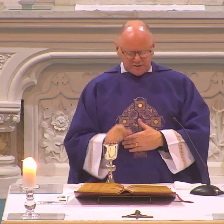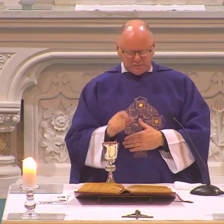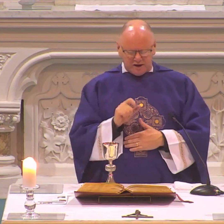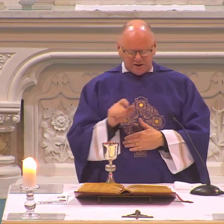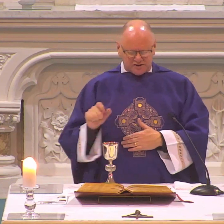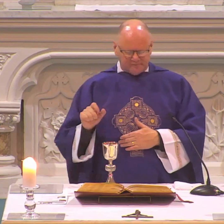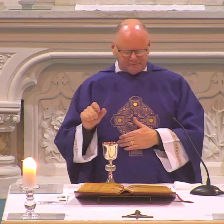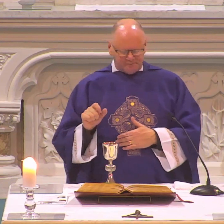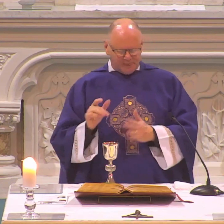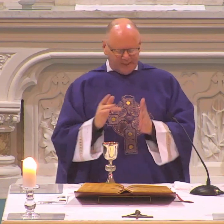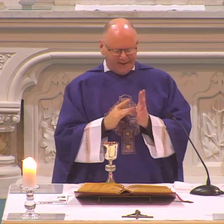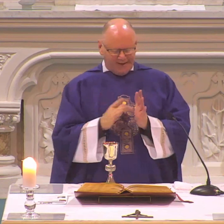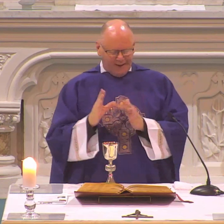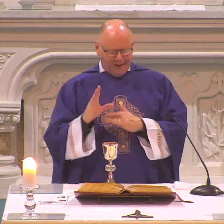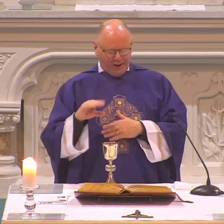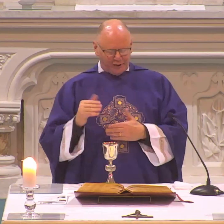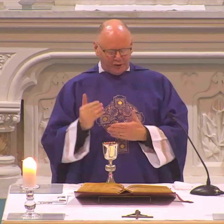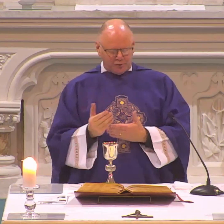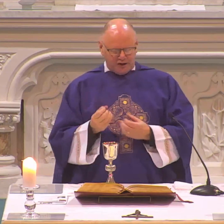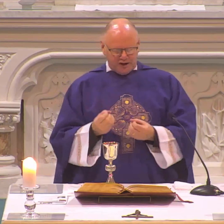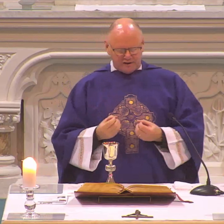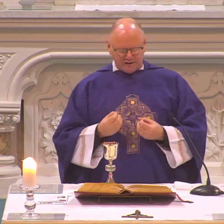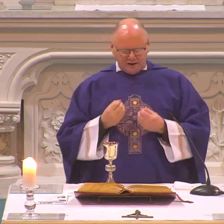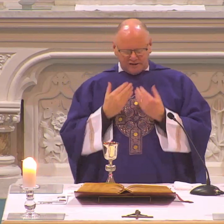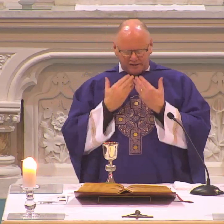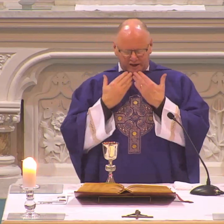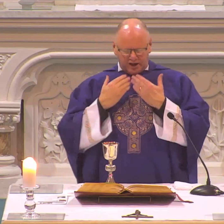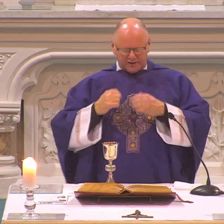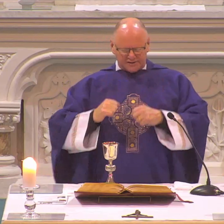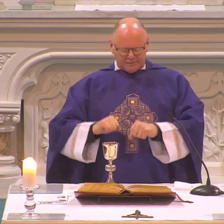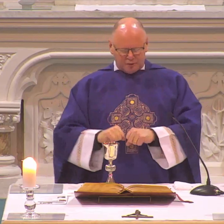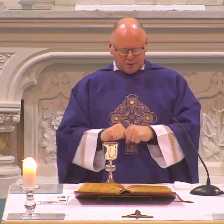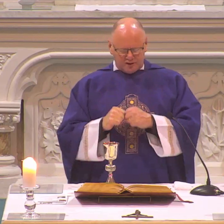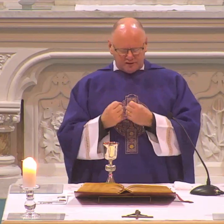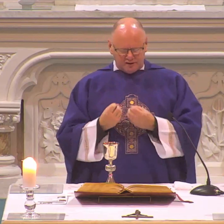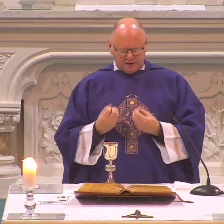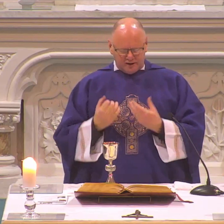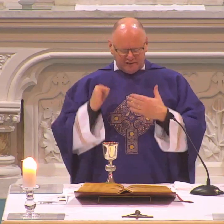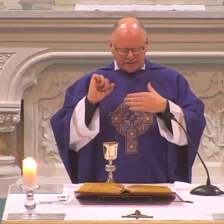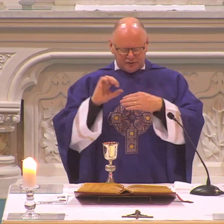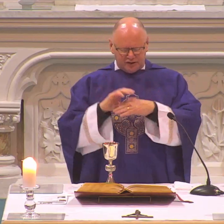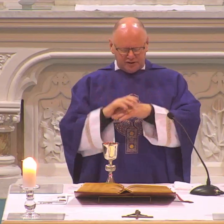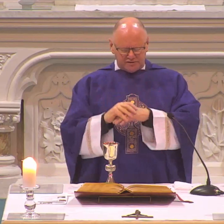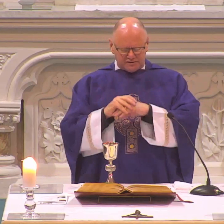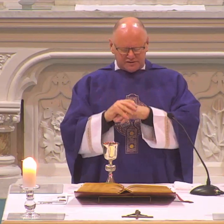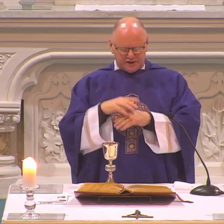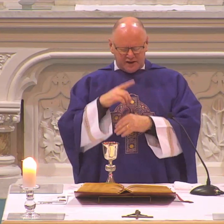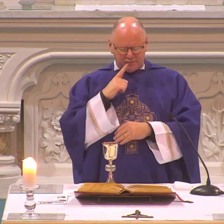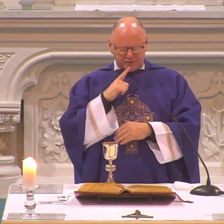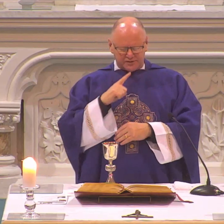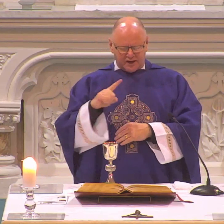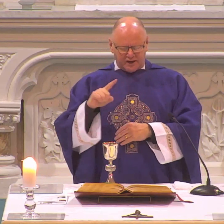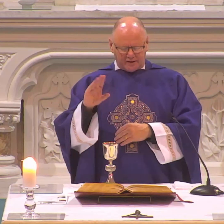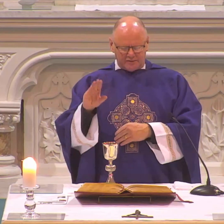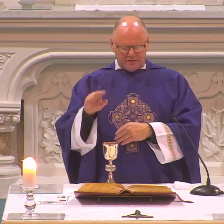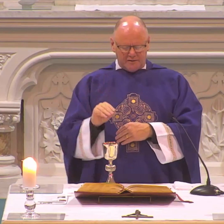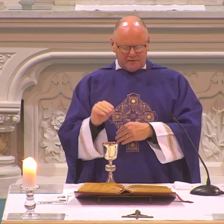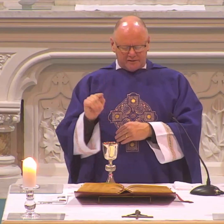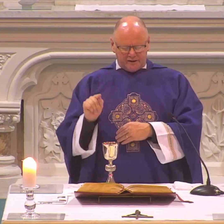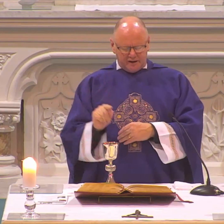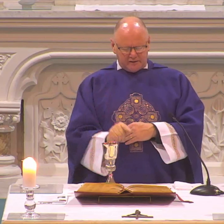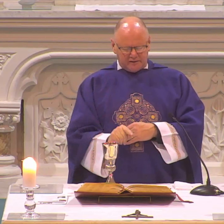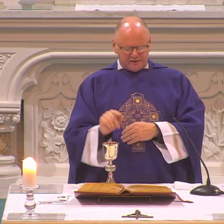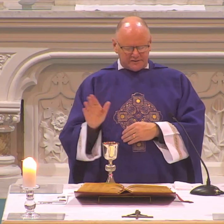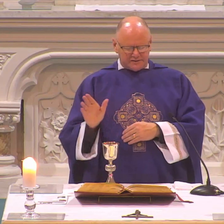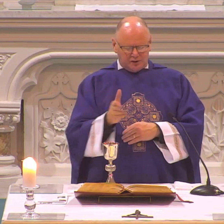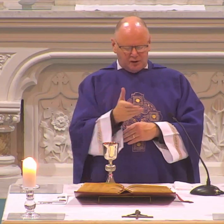his passion, he took bread and, giving thanks, broke it, gave it to his disciples, saying,